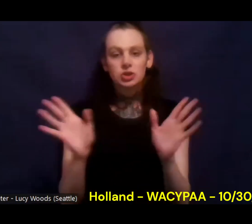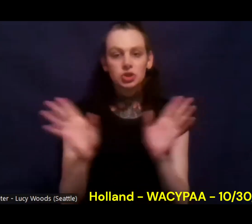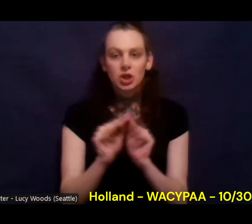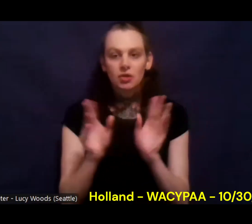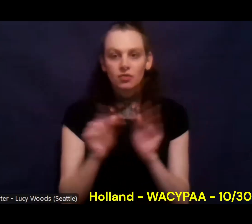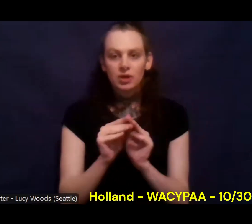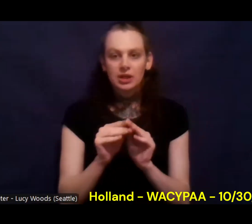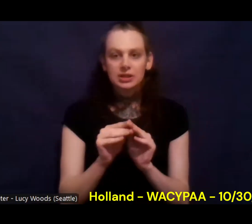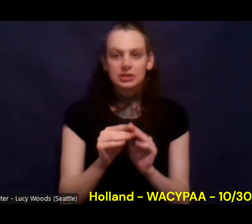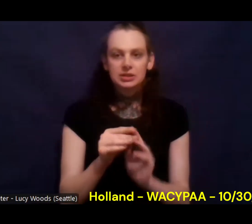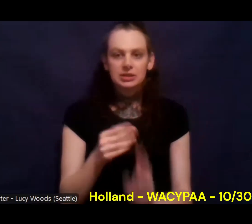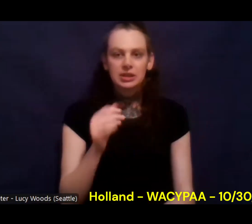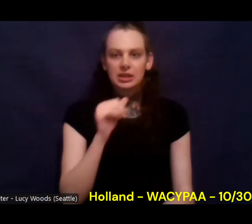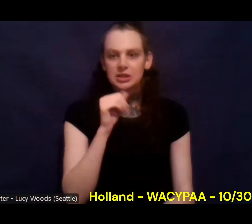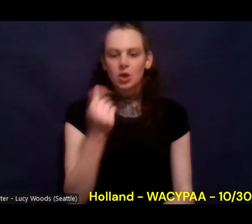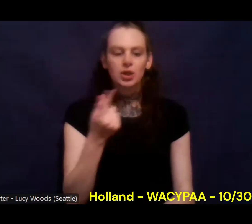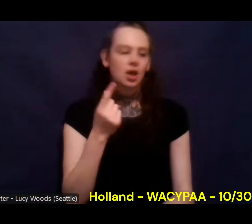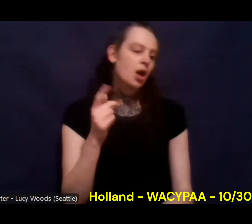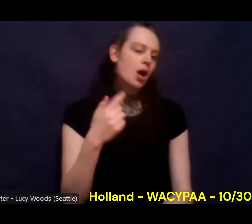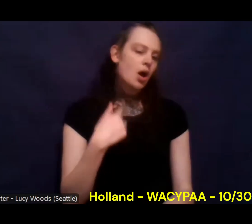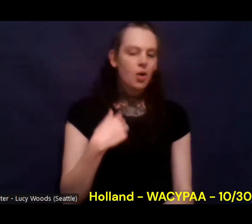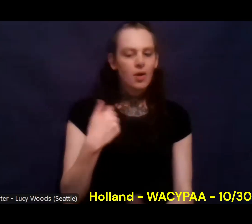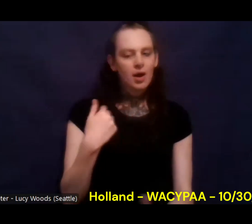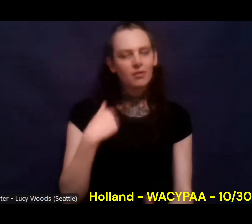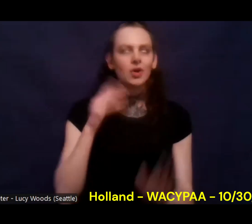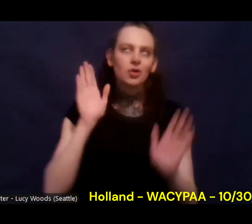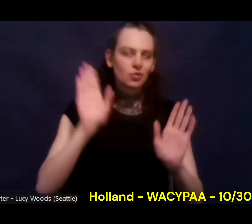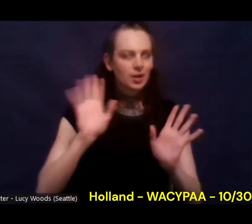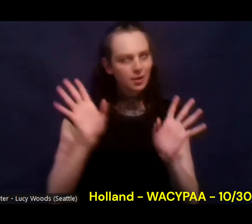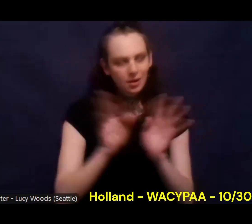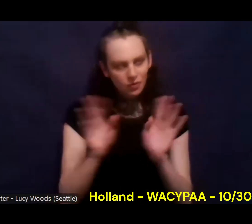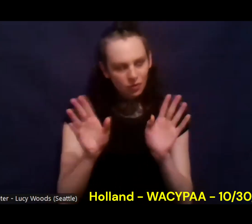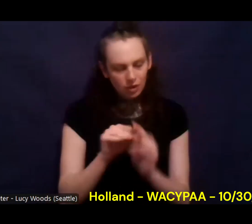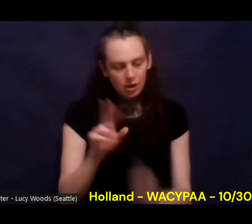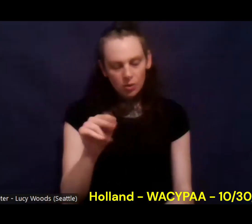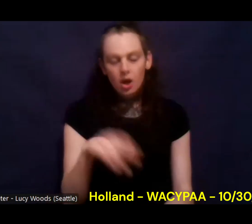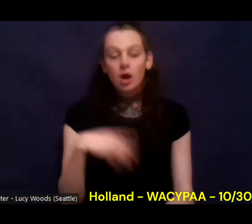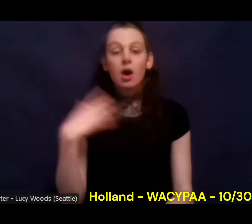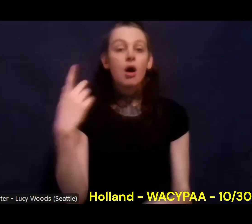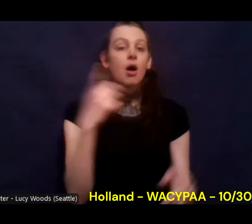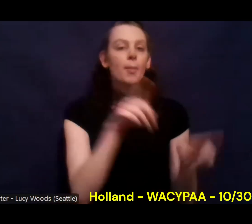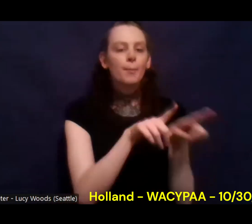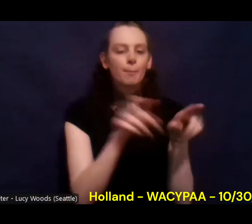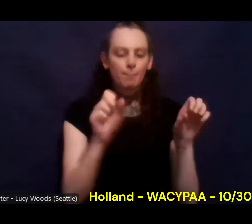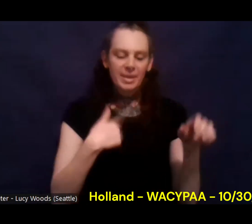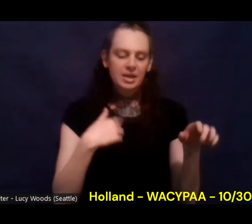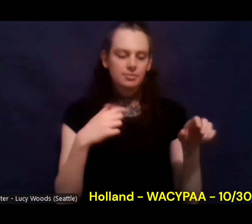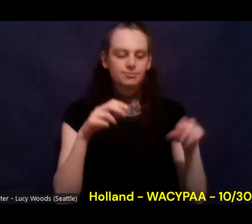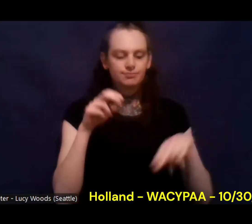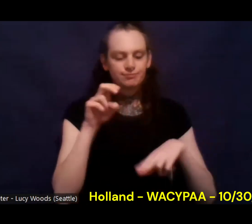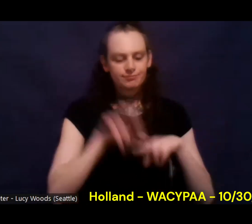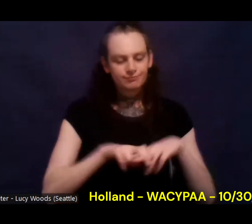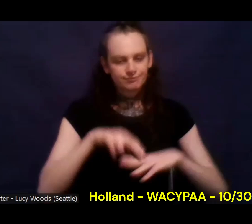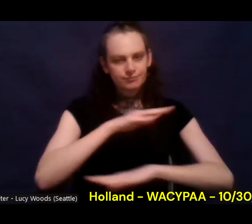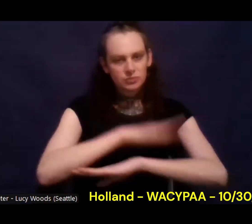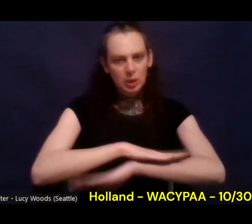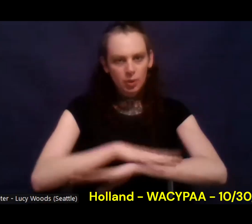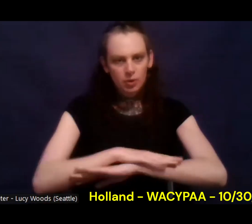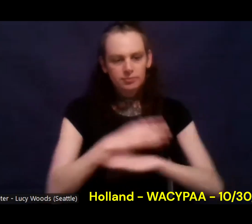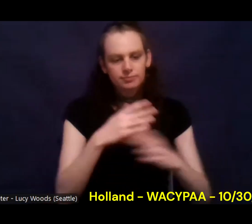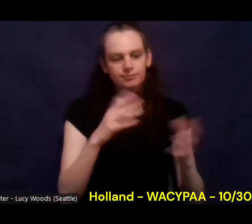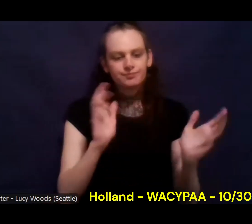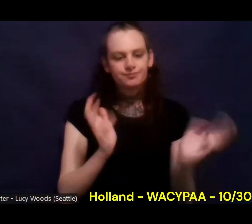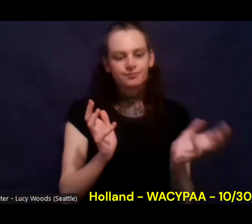for a conference and come have so much fun in Minnesota. I get to sit at a table and I think I have this like innate gift where like people